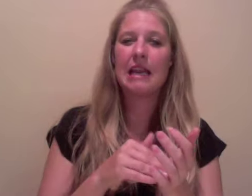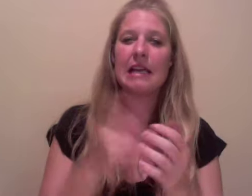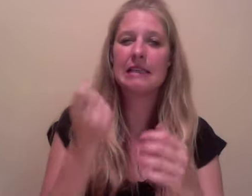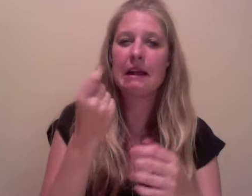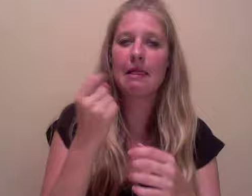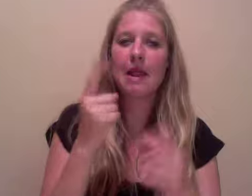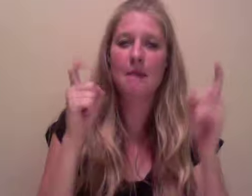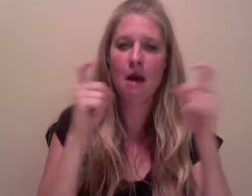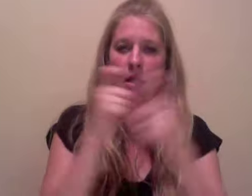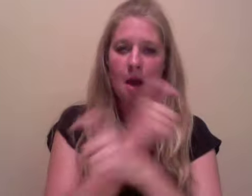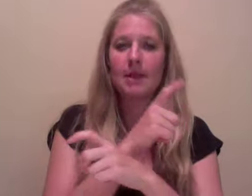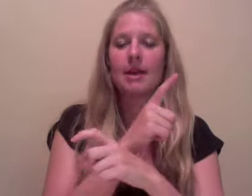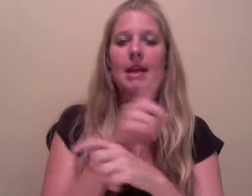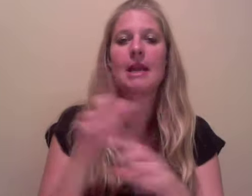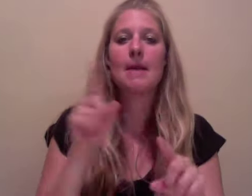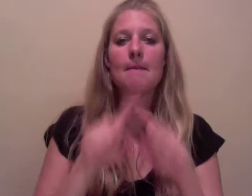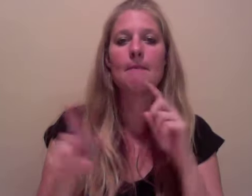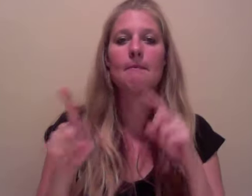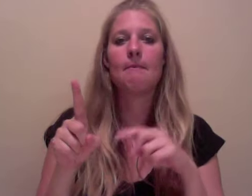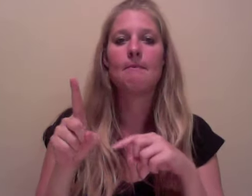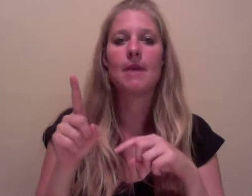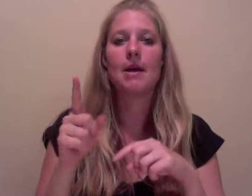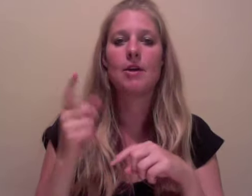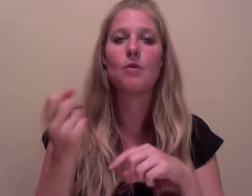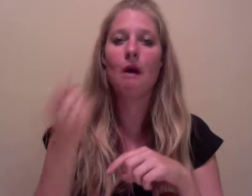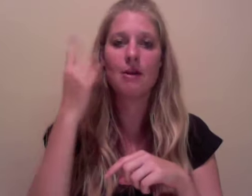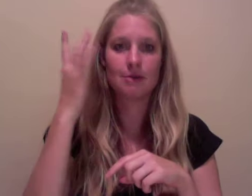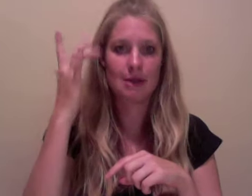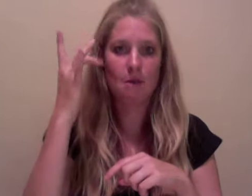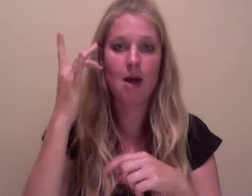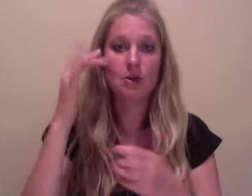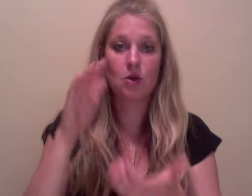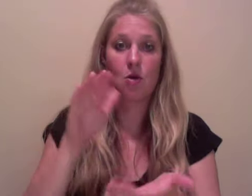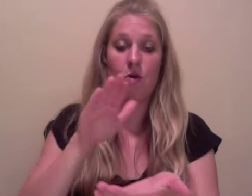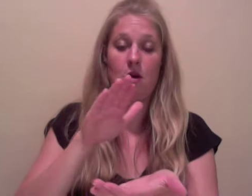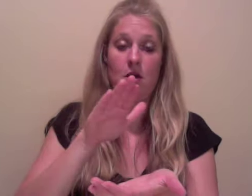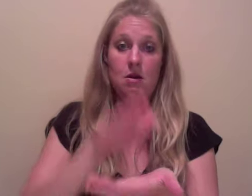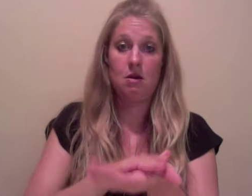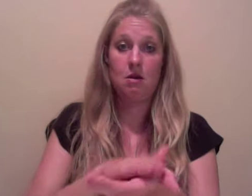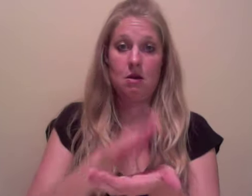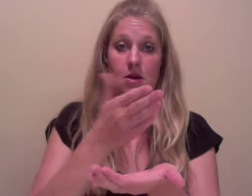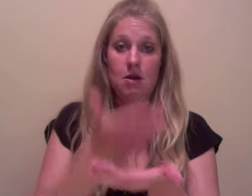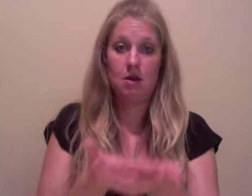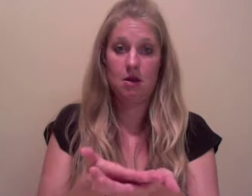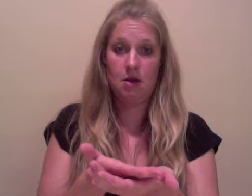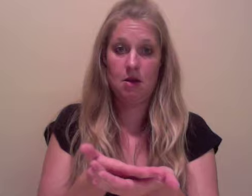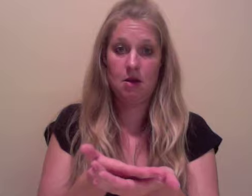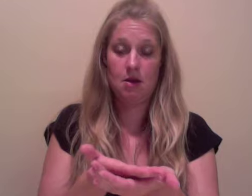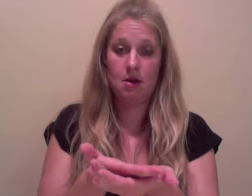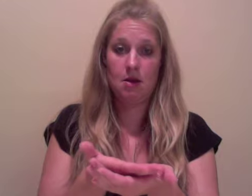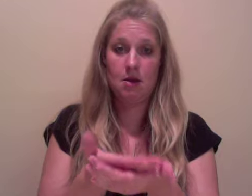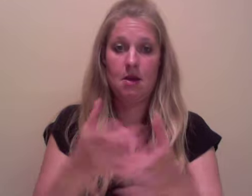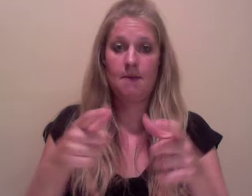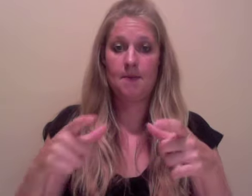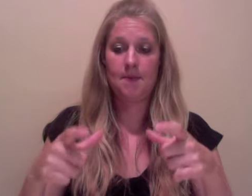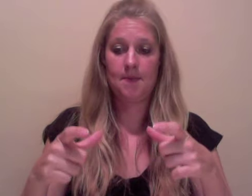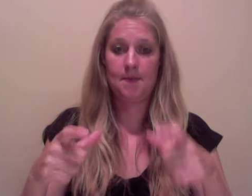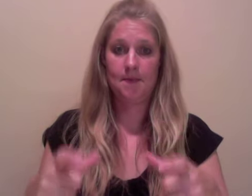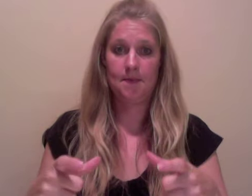down to palm up, and then you do 3 stacks. It's kind of complicated, but you'll understand why. So again, your left hand or your non-dominant hand's flat, your right